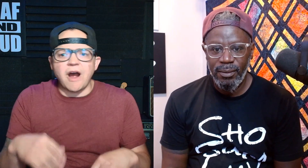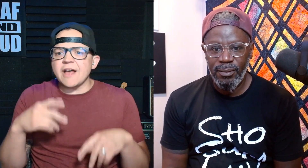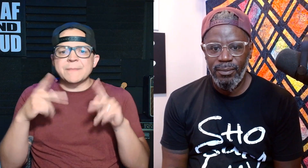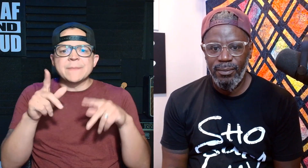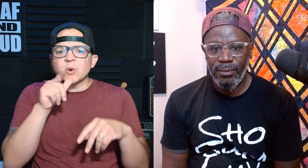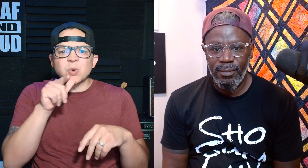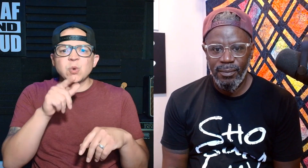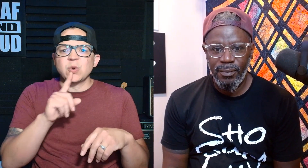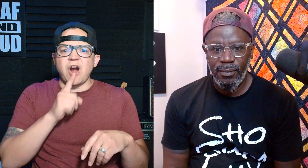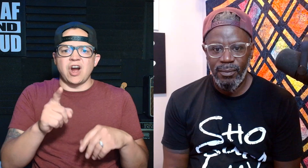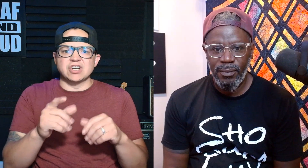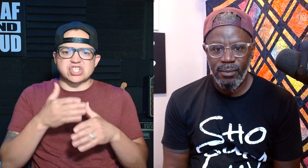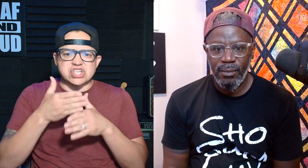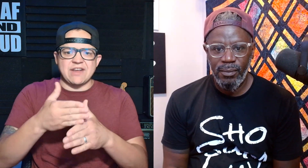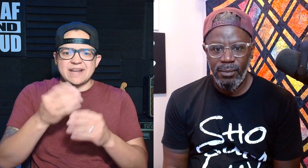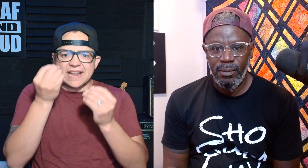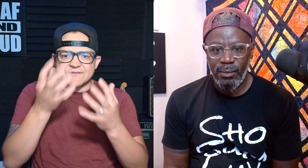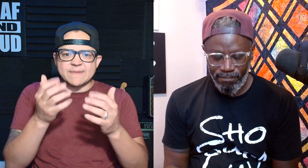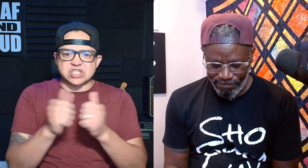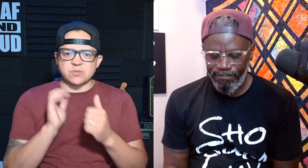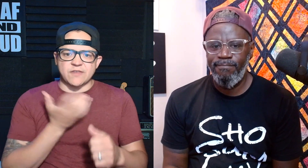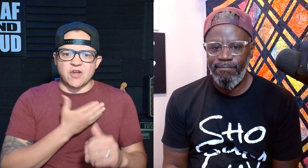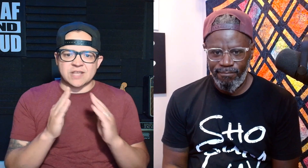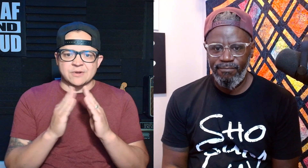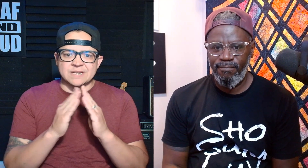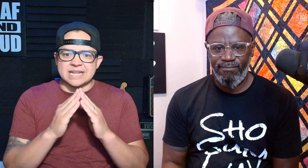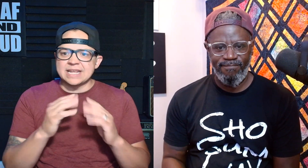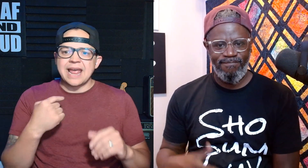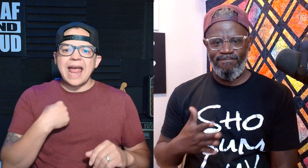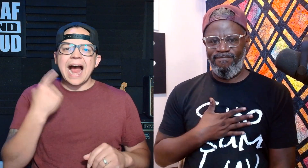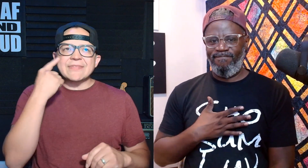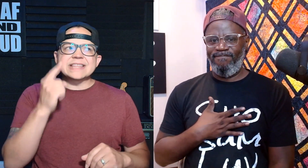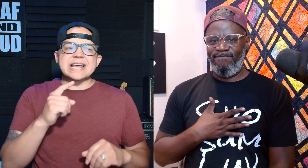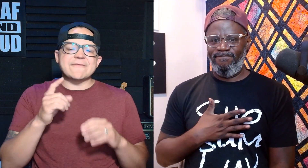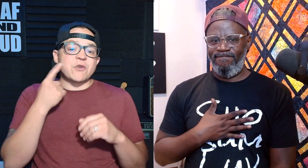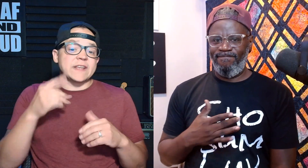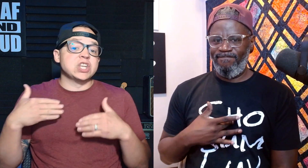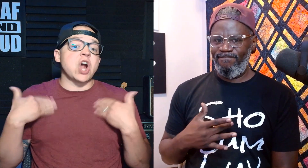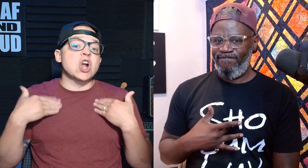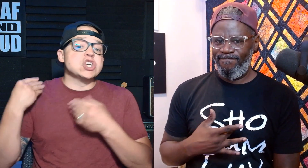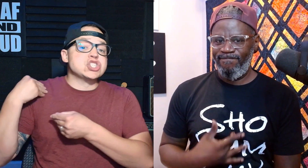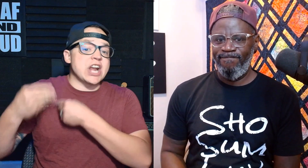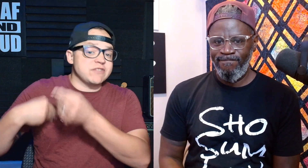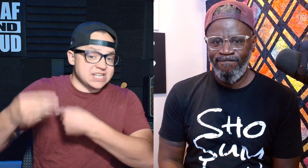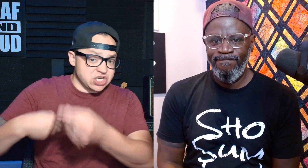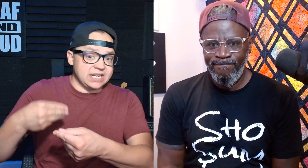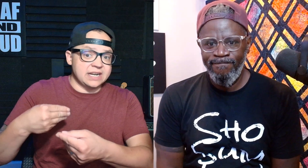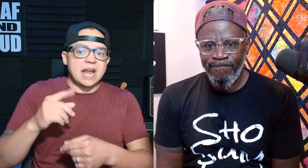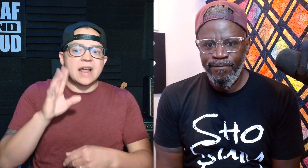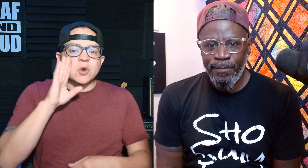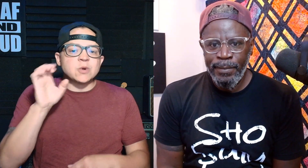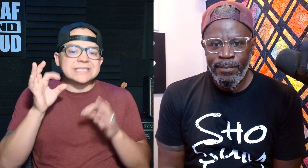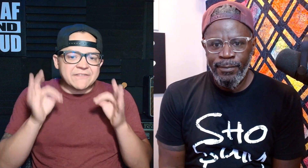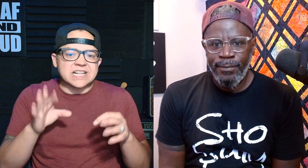Daily Moth, people who are sharing information with our community, I think that for the younger